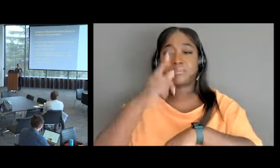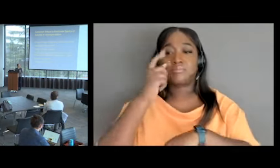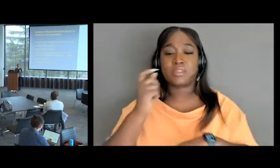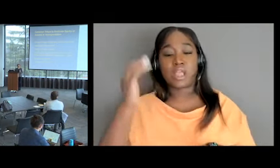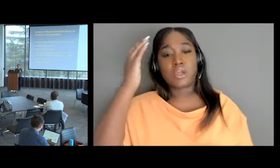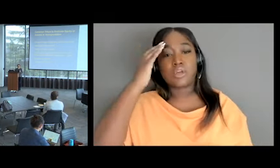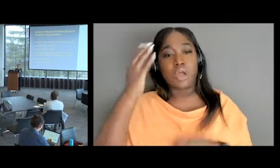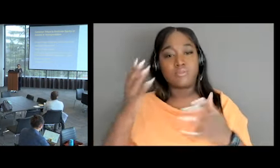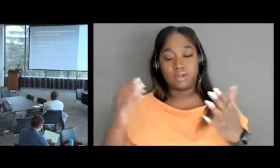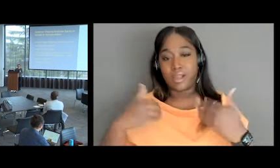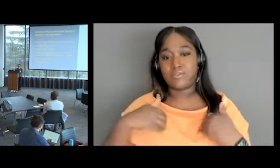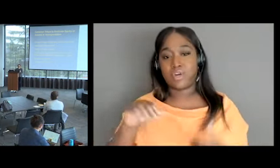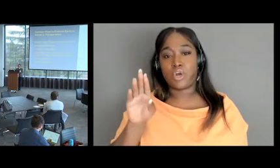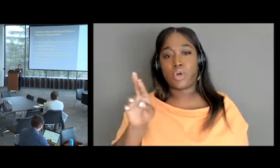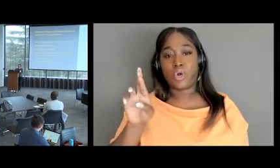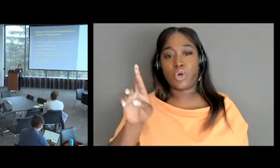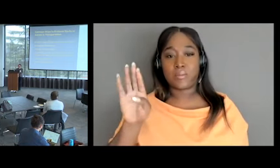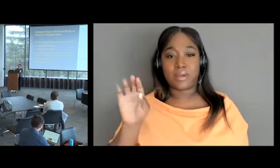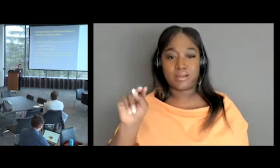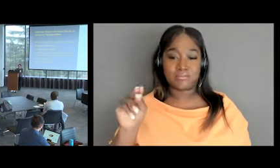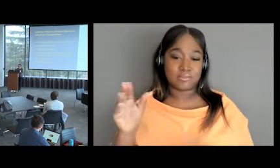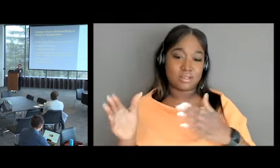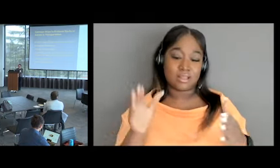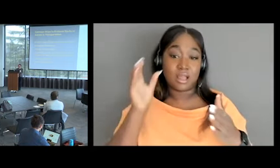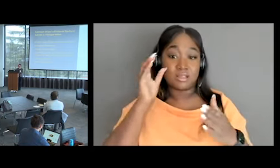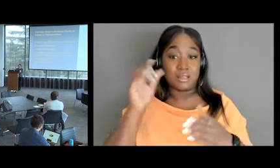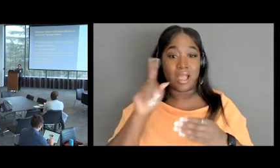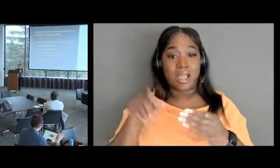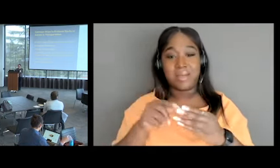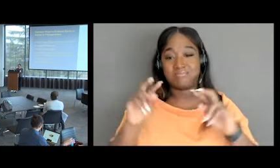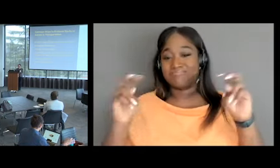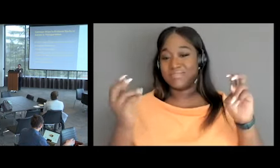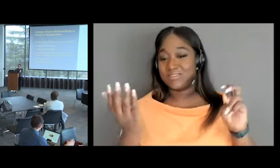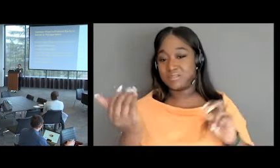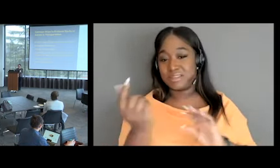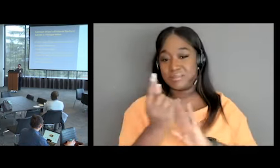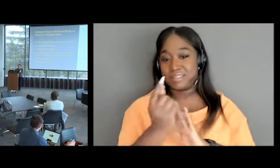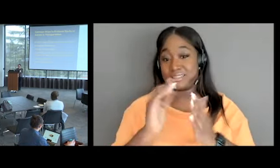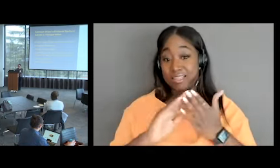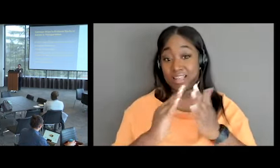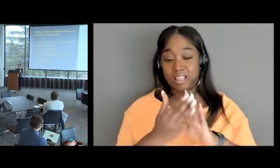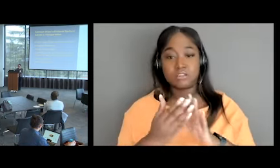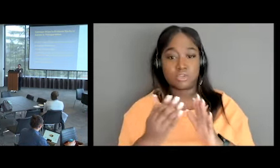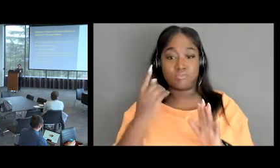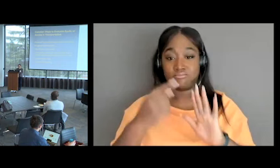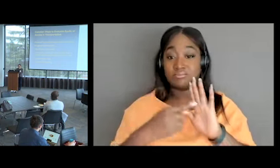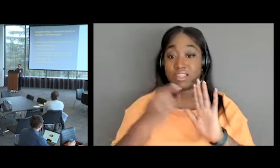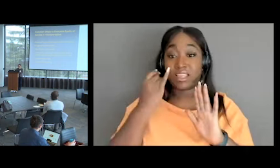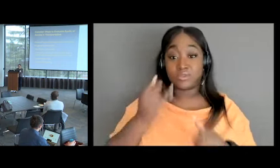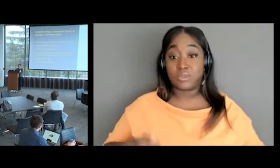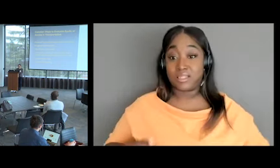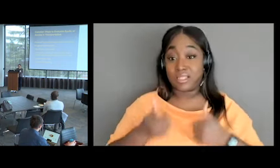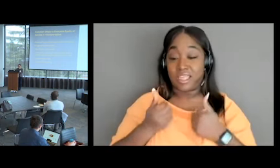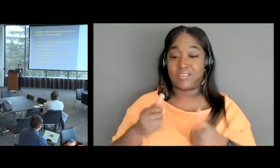concept about the 15-minute city, and if you live in a place like the Puget Sound where